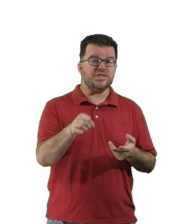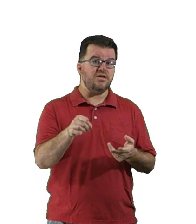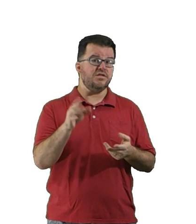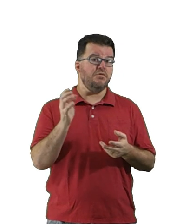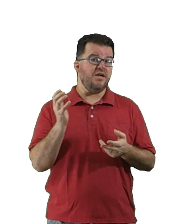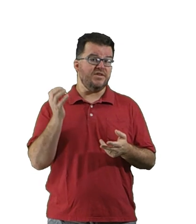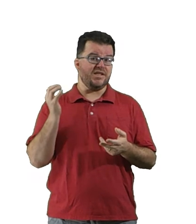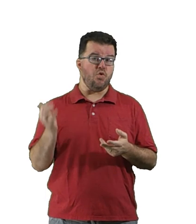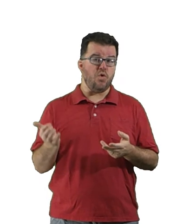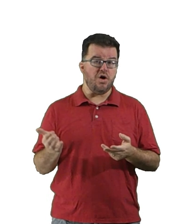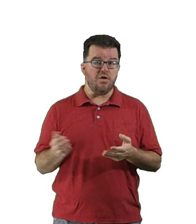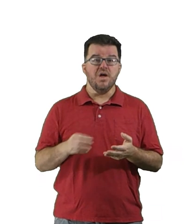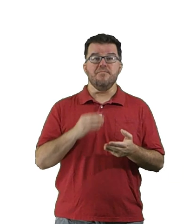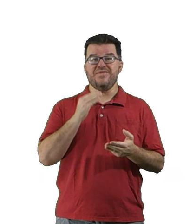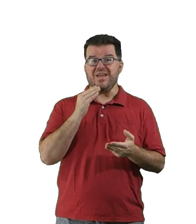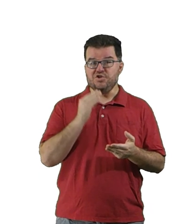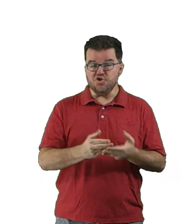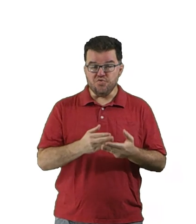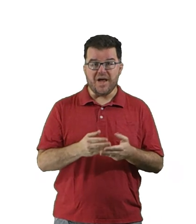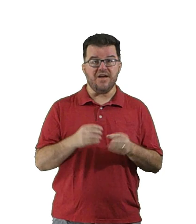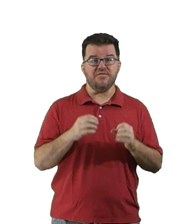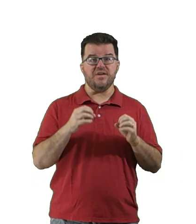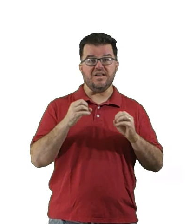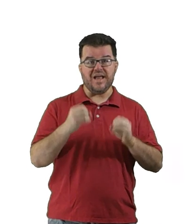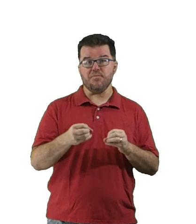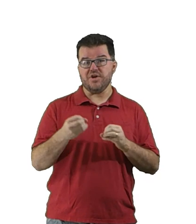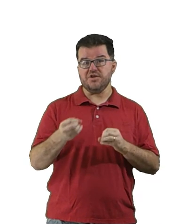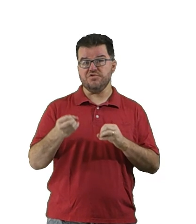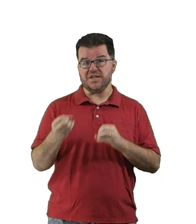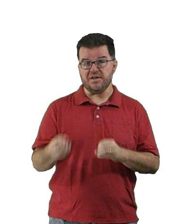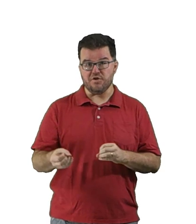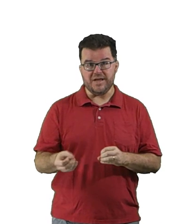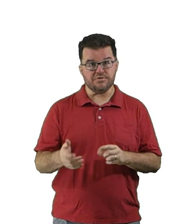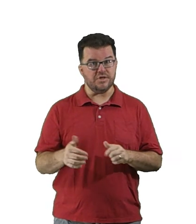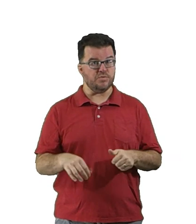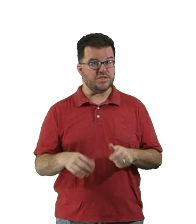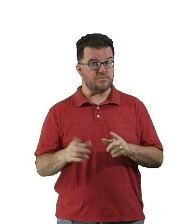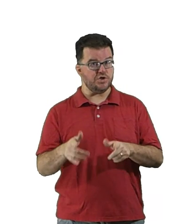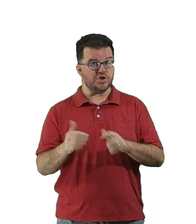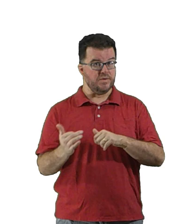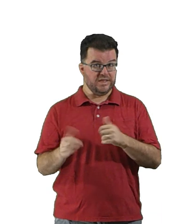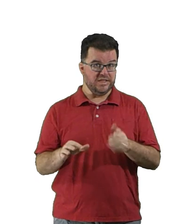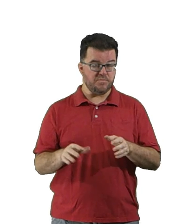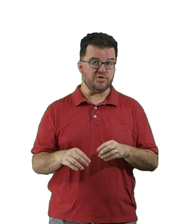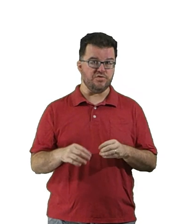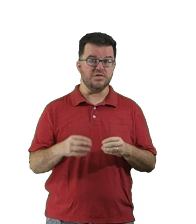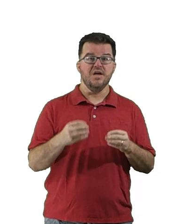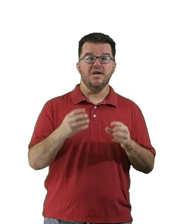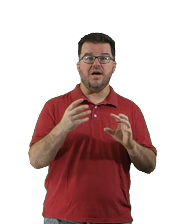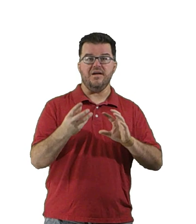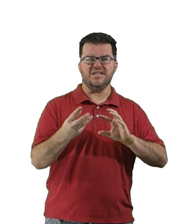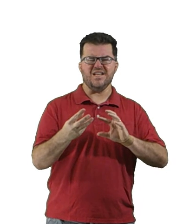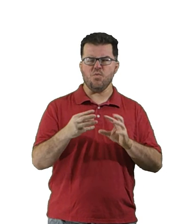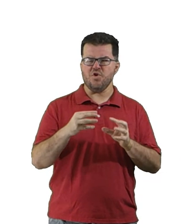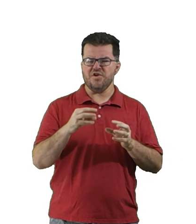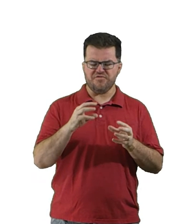cells don't have a cell wall, but they do have an elaborate extracellular matrix, which I'm not showing in these pictures. It's a network